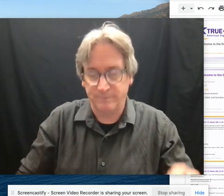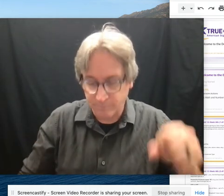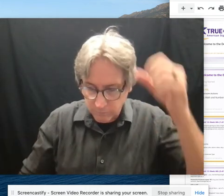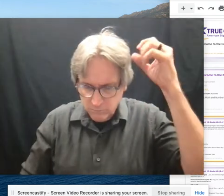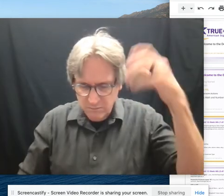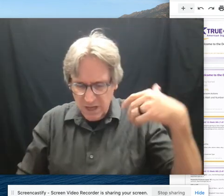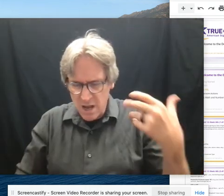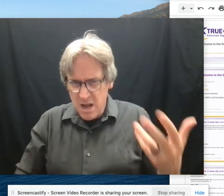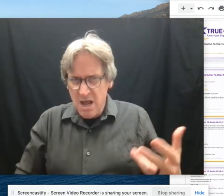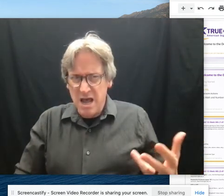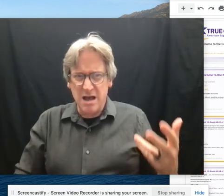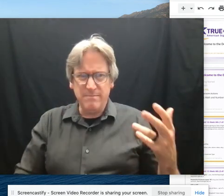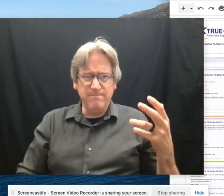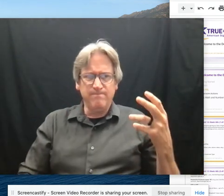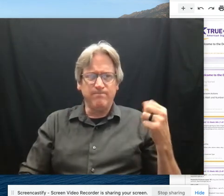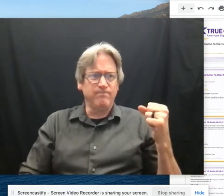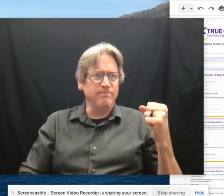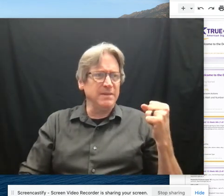follow?